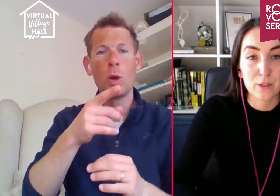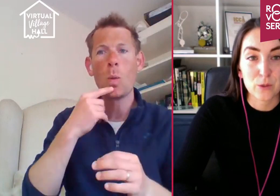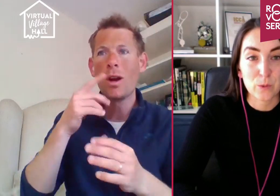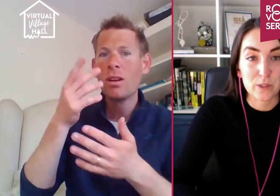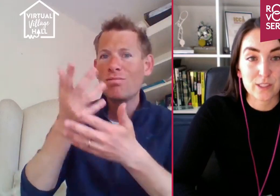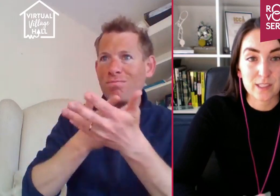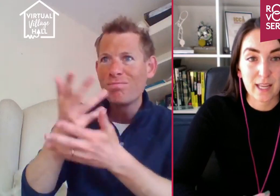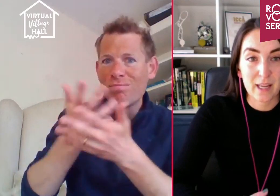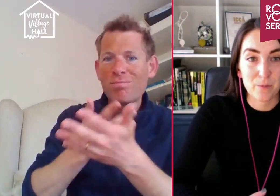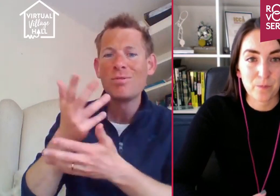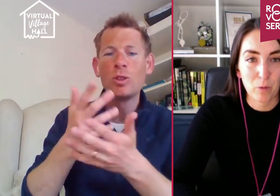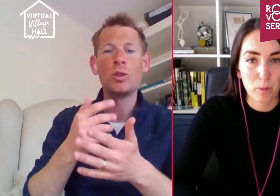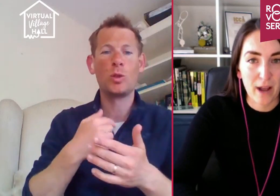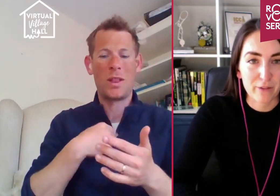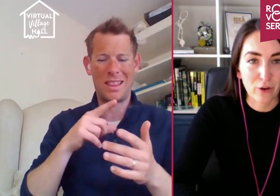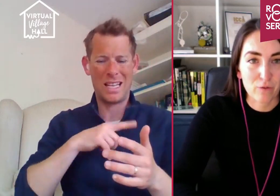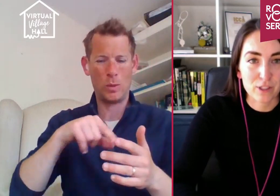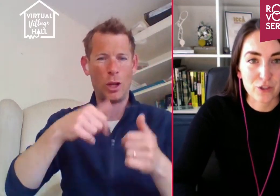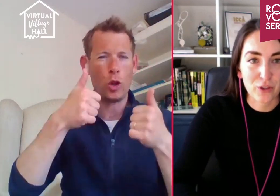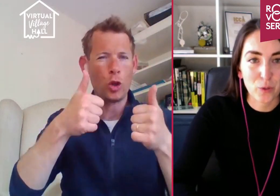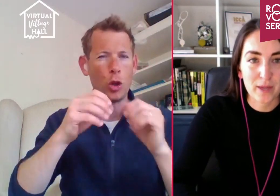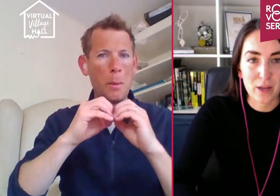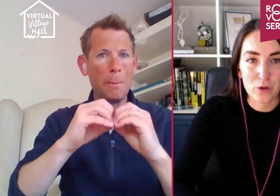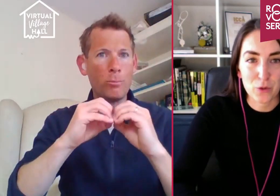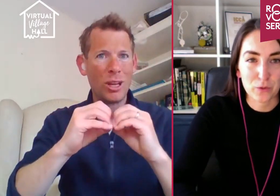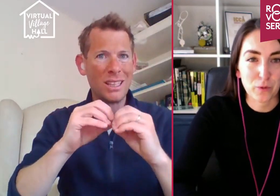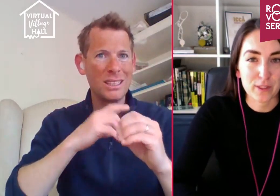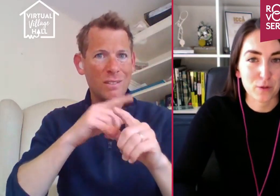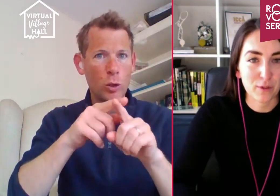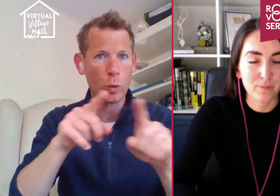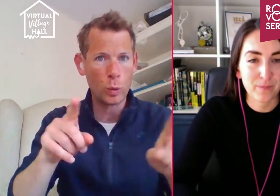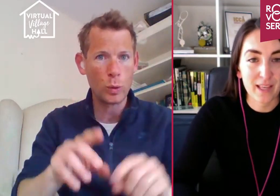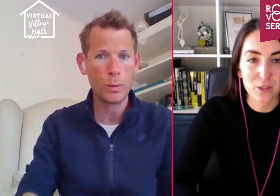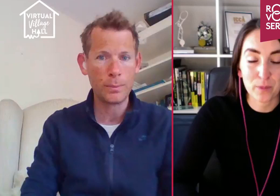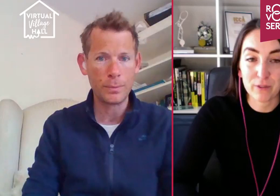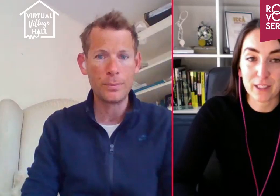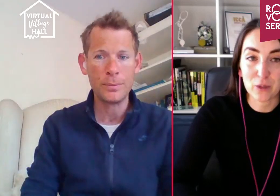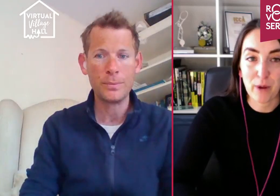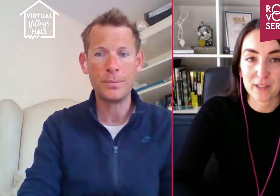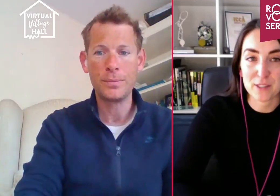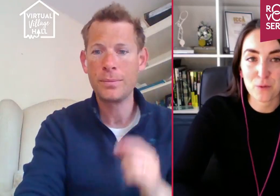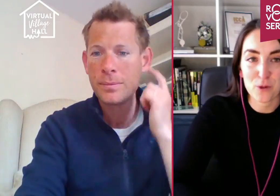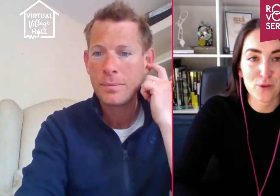So today, when we're having the conversation, there'll be no voiceover, as it will be really good practice for you all.